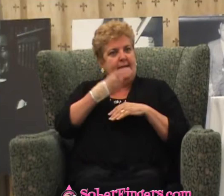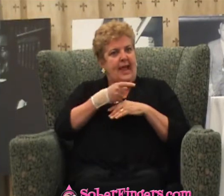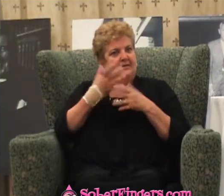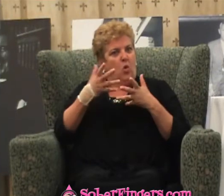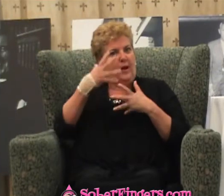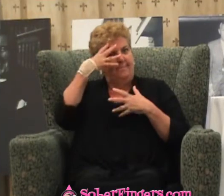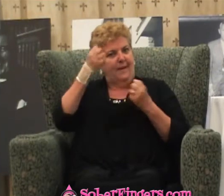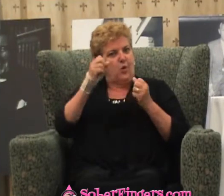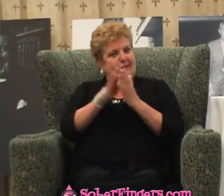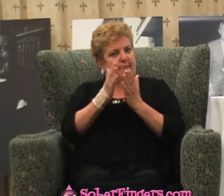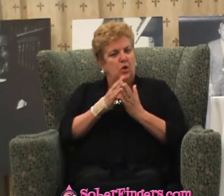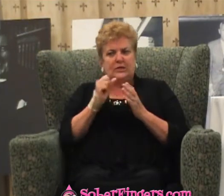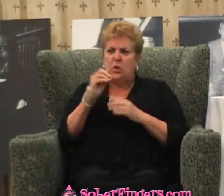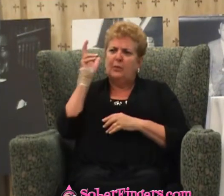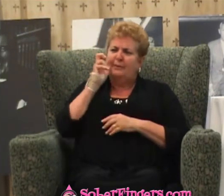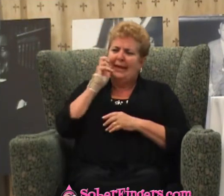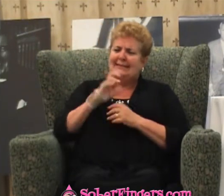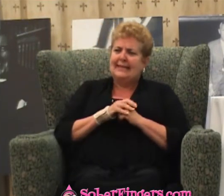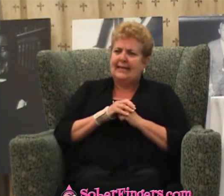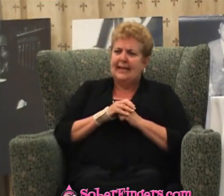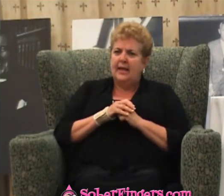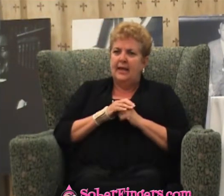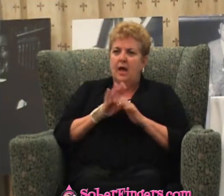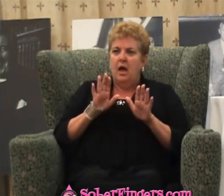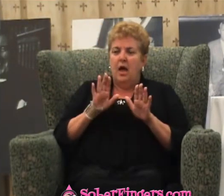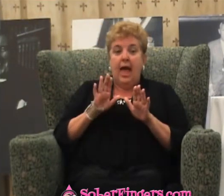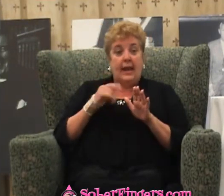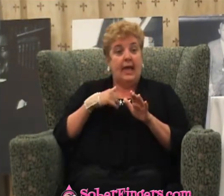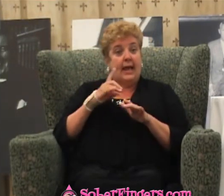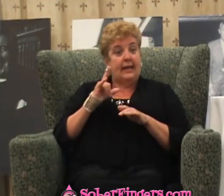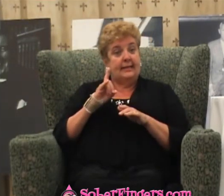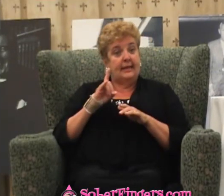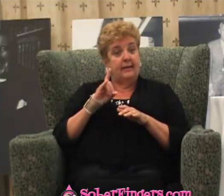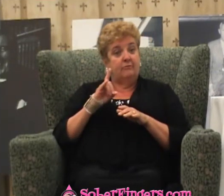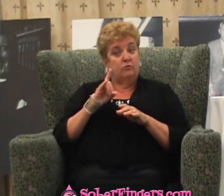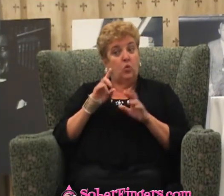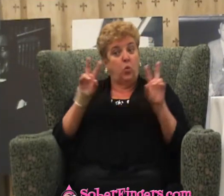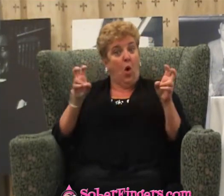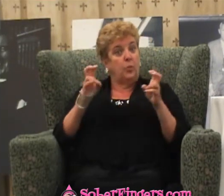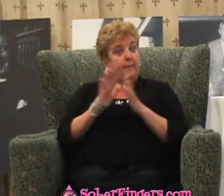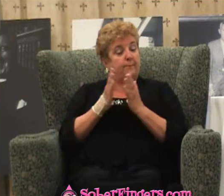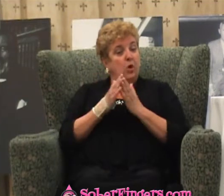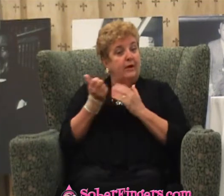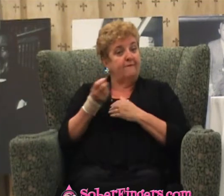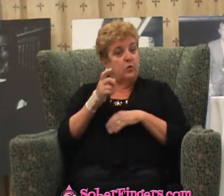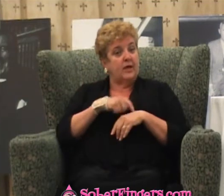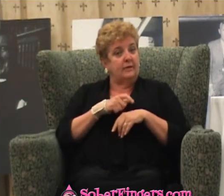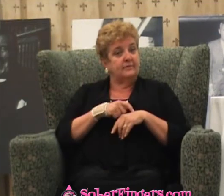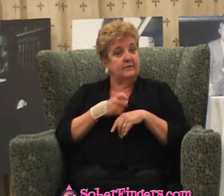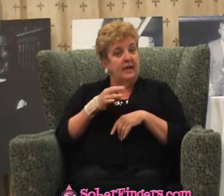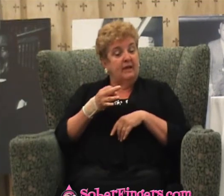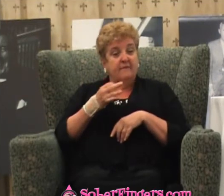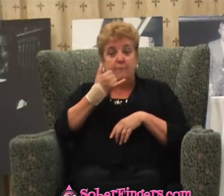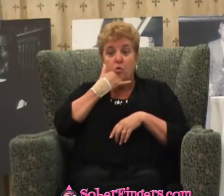I'm listening to it, you know. And by the way, I quoted the book a couple times tonight. If I misquoted it, give me a call.